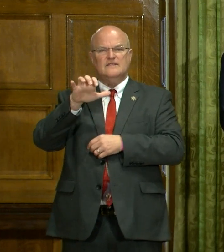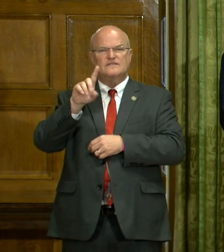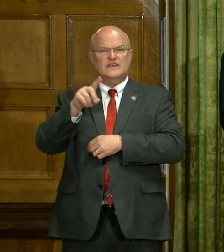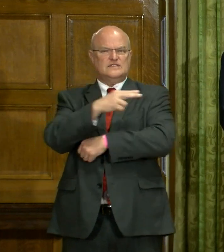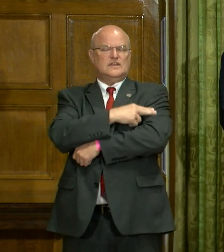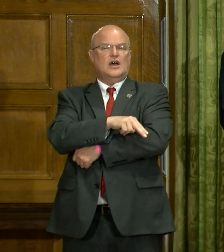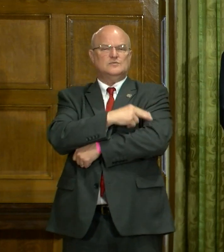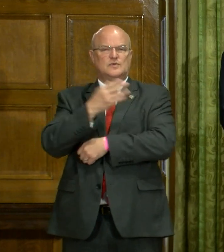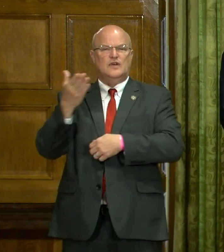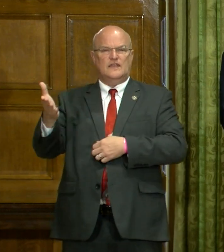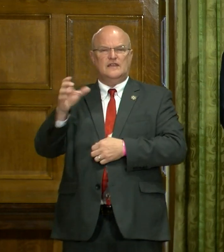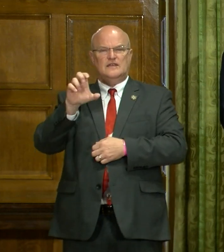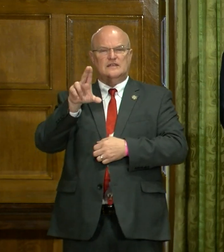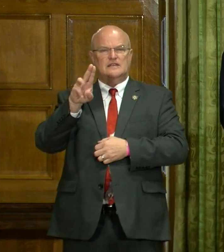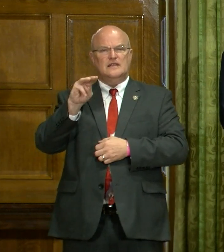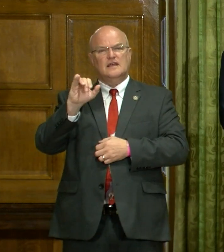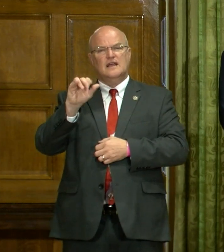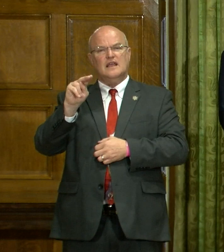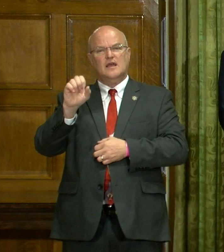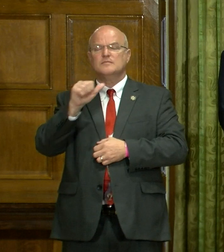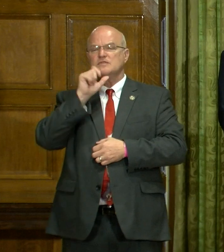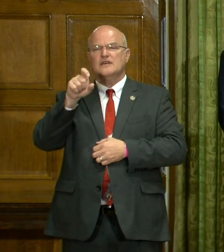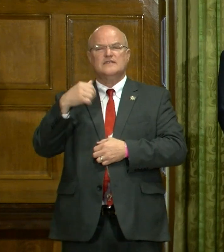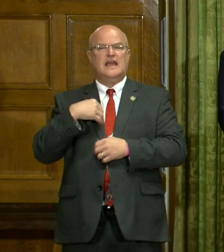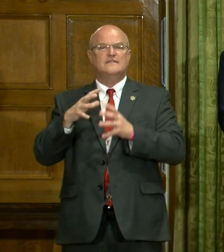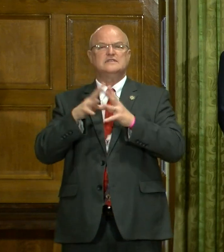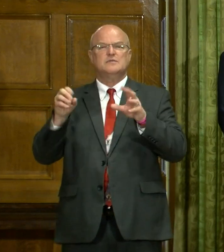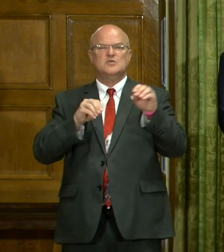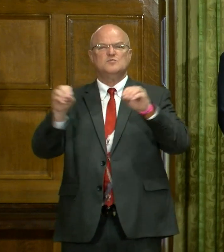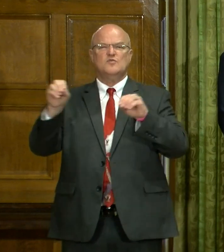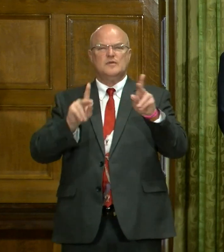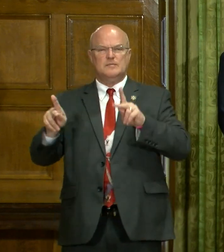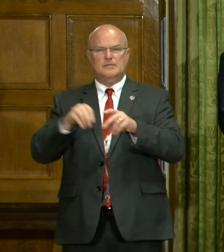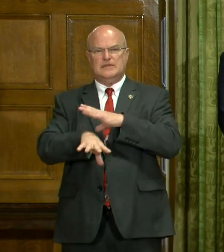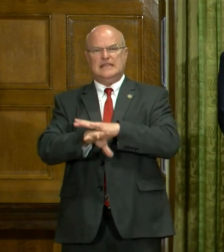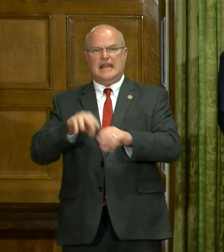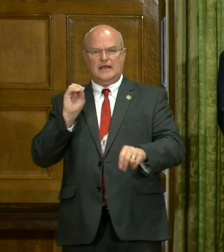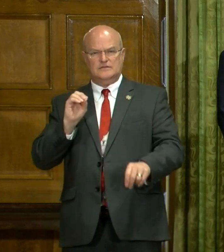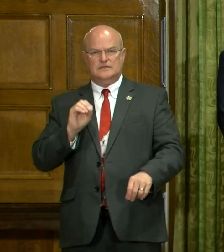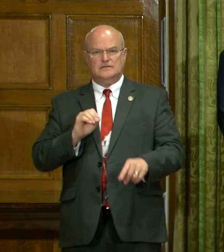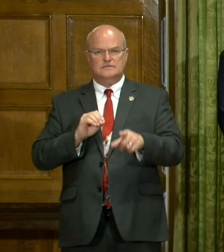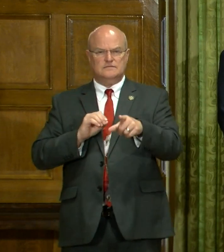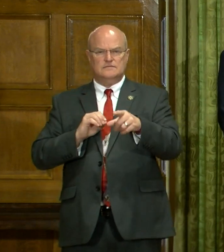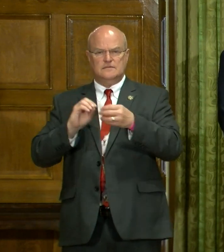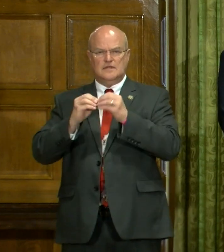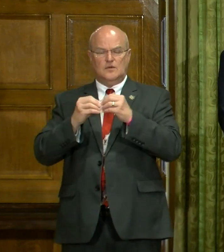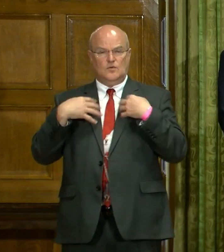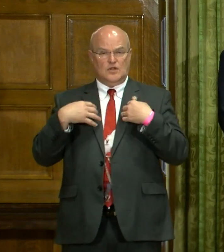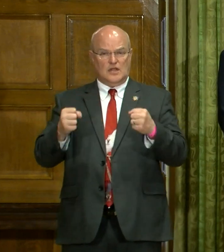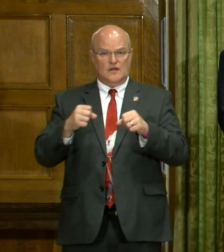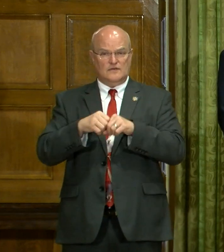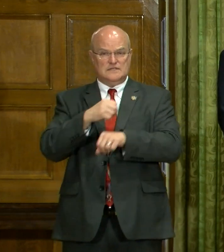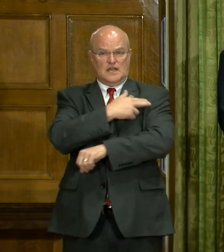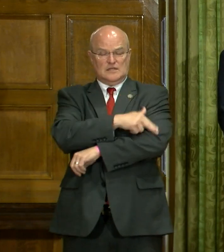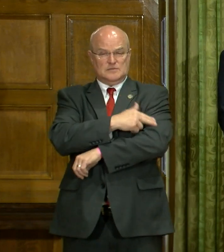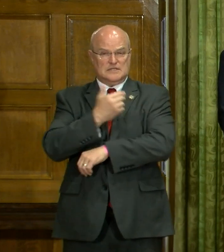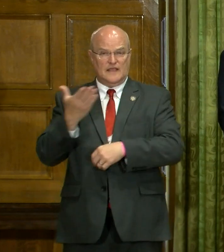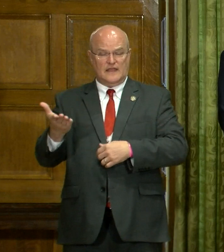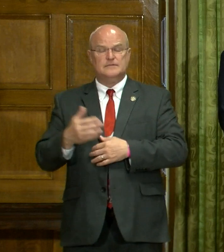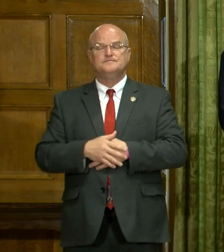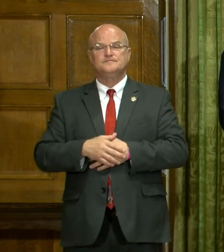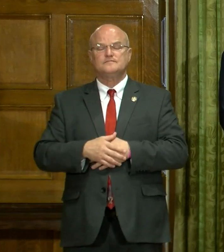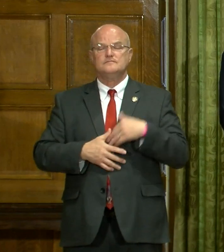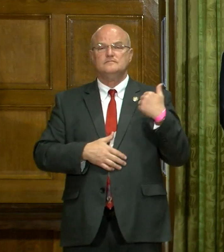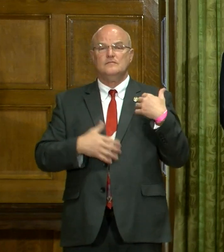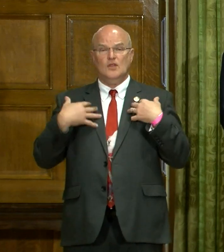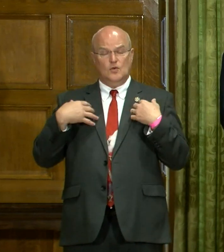hospital so that we don't have to have as much movement of people in and out. Do we have any numbers on recoveries and hospitalizations?